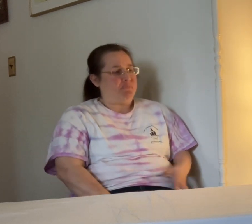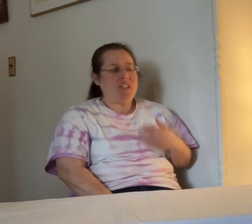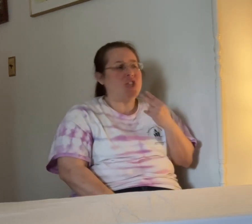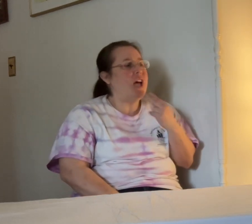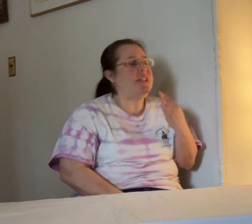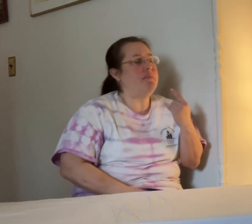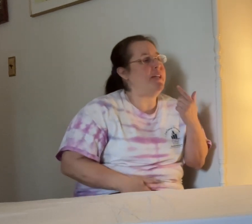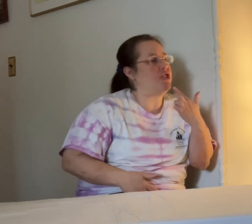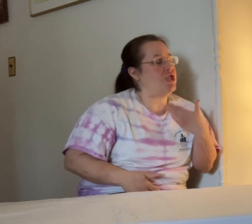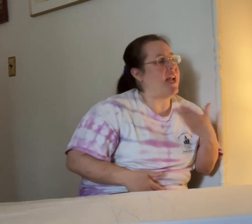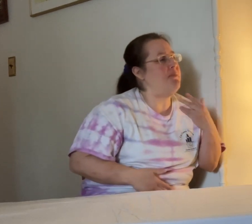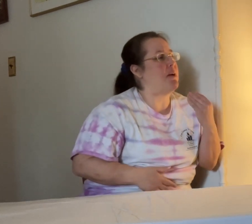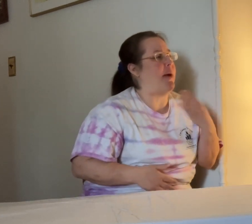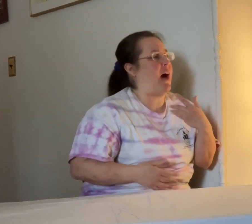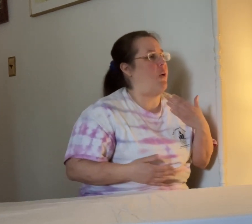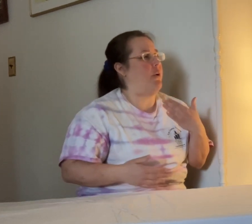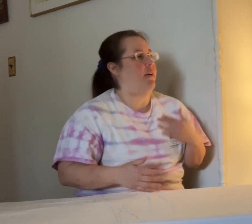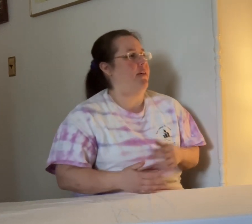It's nothing to be ashamed about.